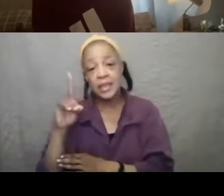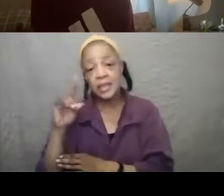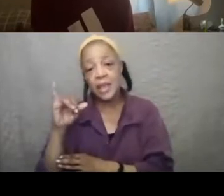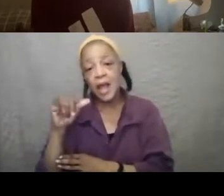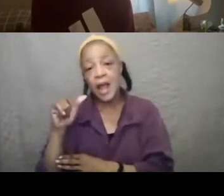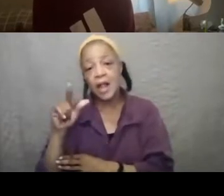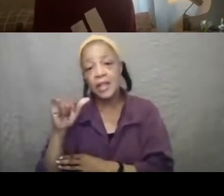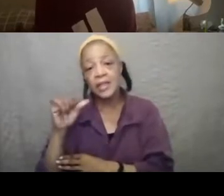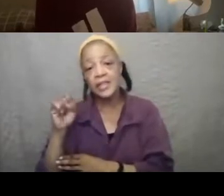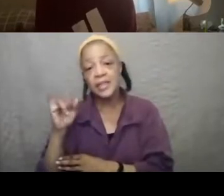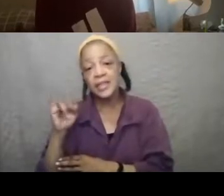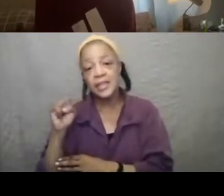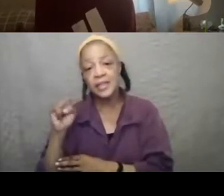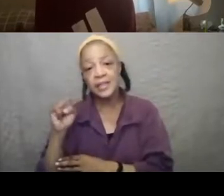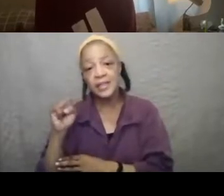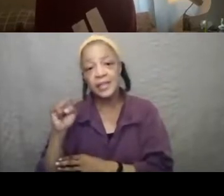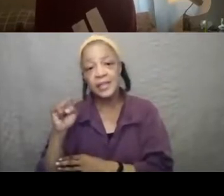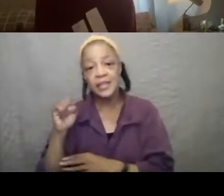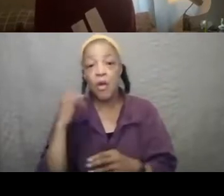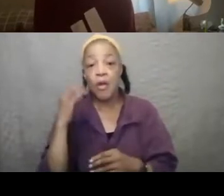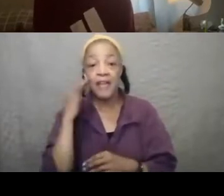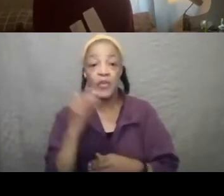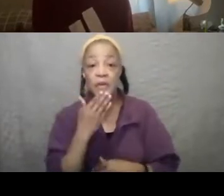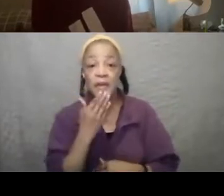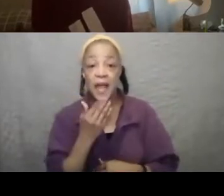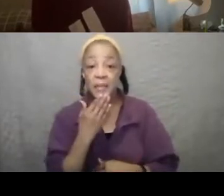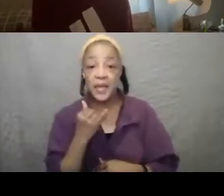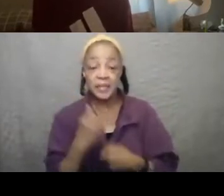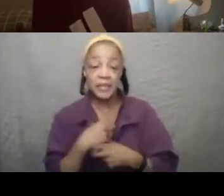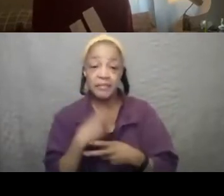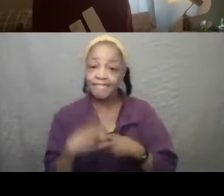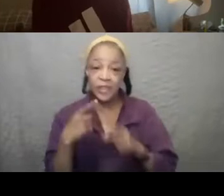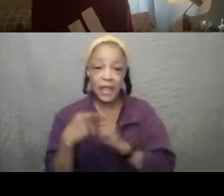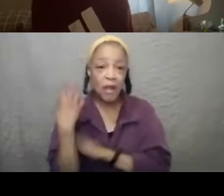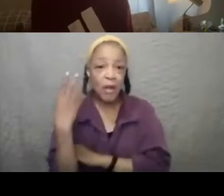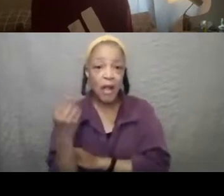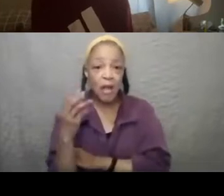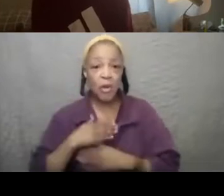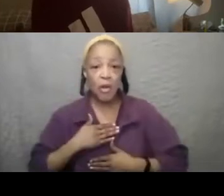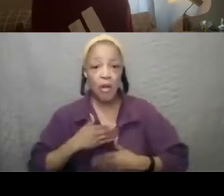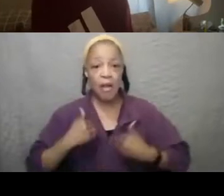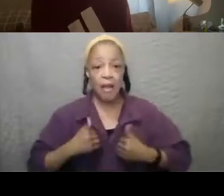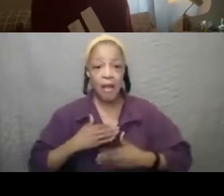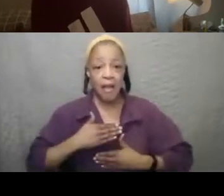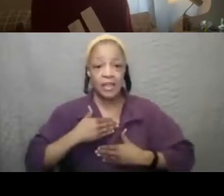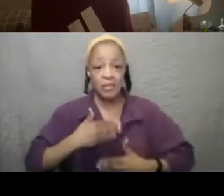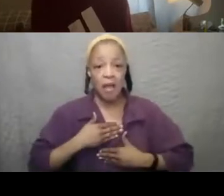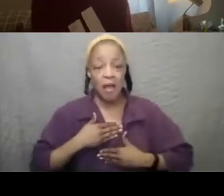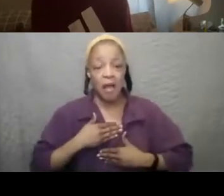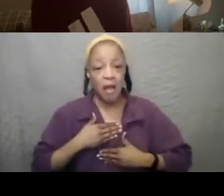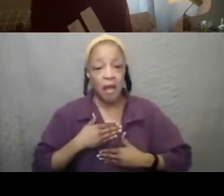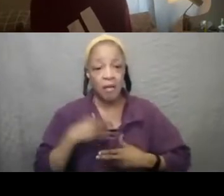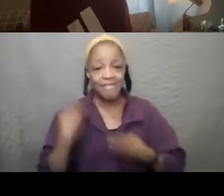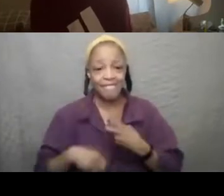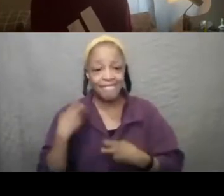if your diabetes makes it difficult to go out, or your asthma makes it difficult to go out. And so some